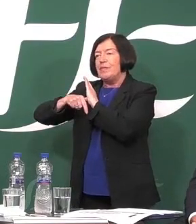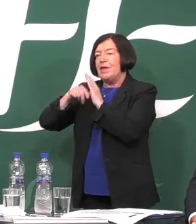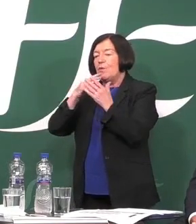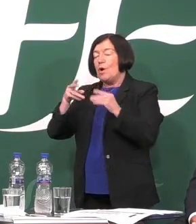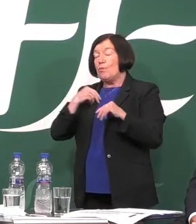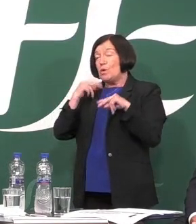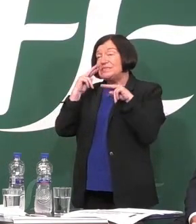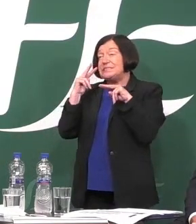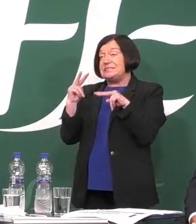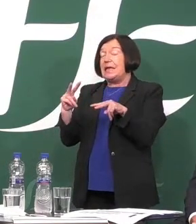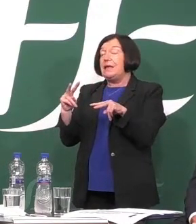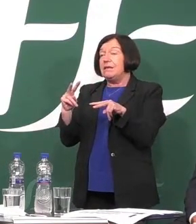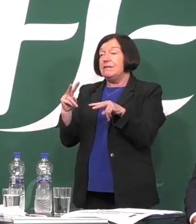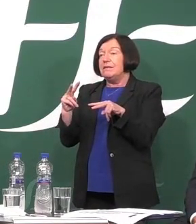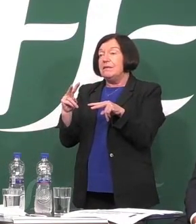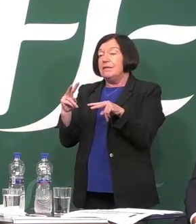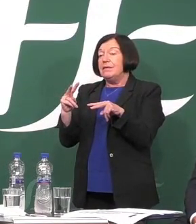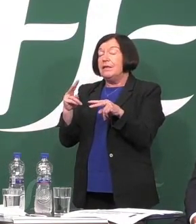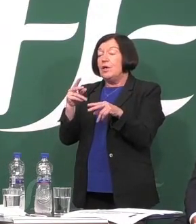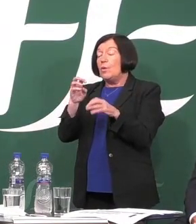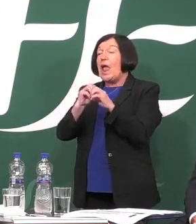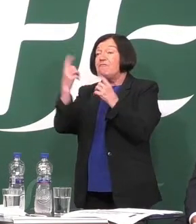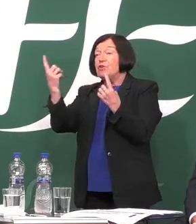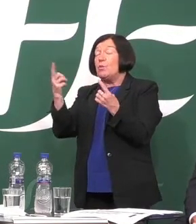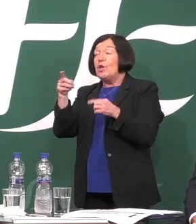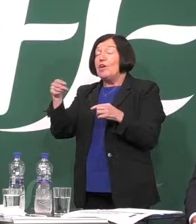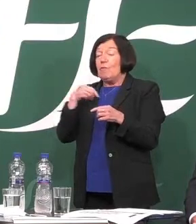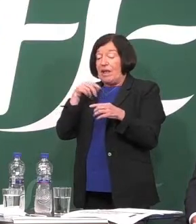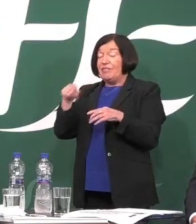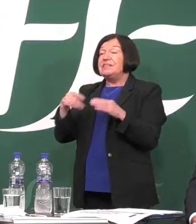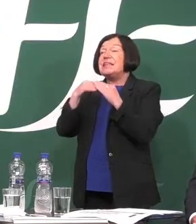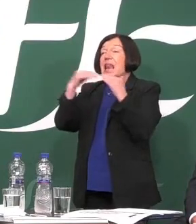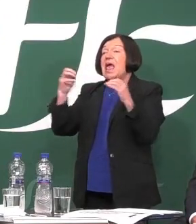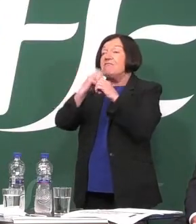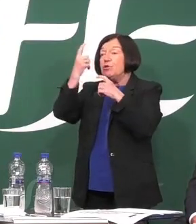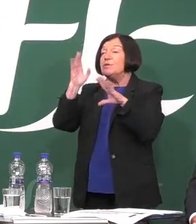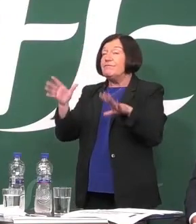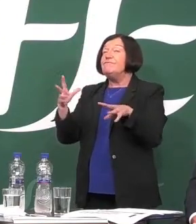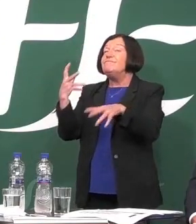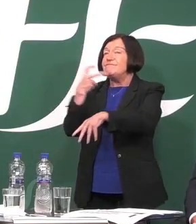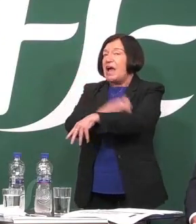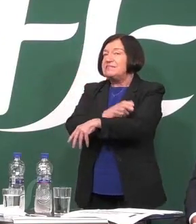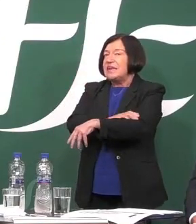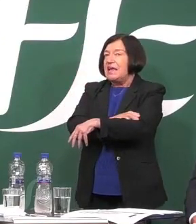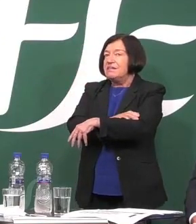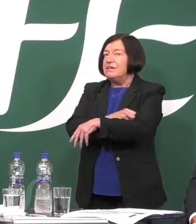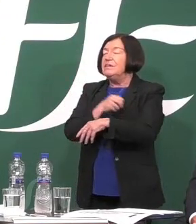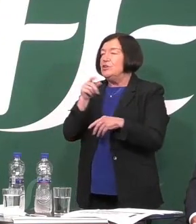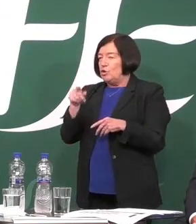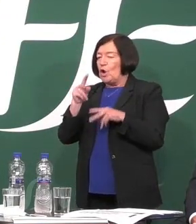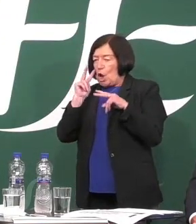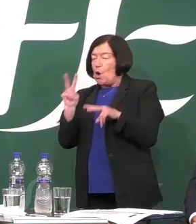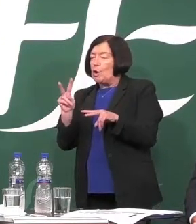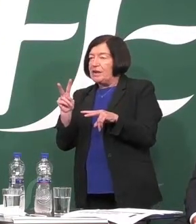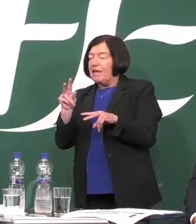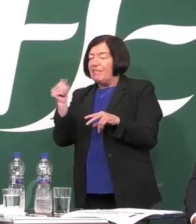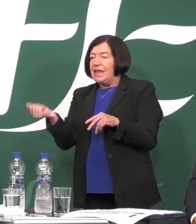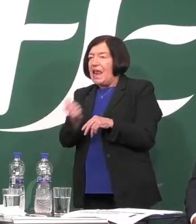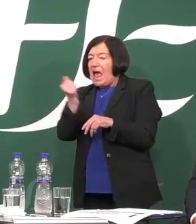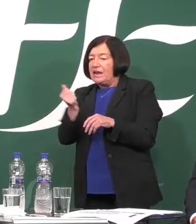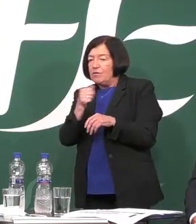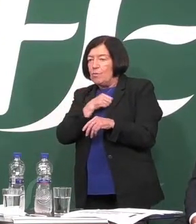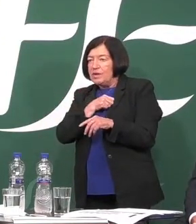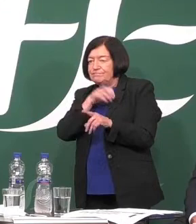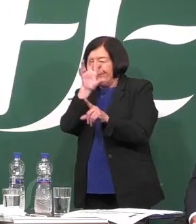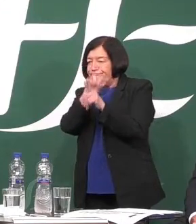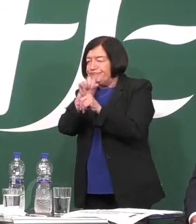we're seeing, when everybody is, if we got to the stage where everyone is vaccinated, I suppose if you look at it that way, then any cases we